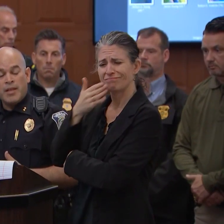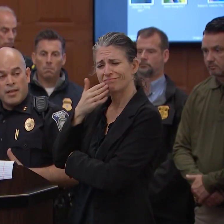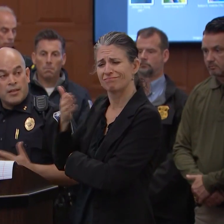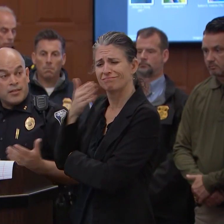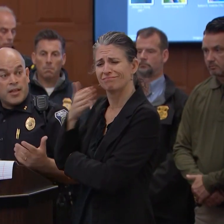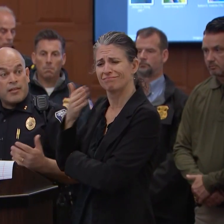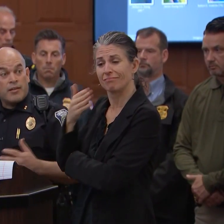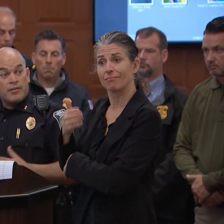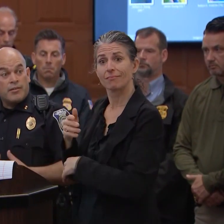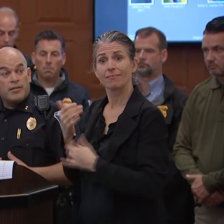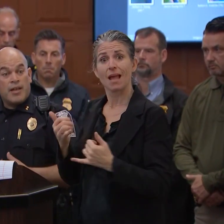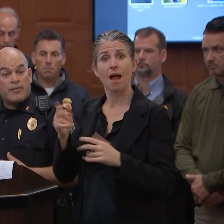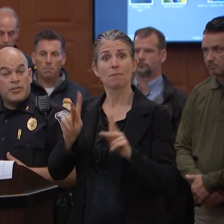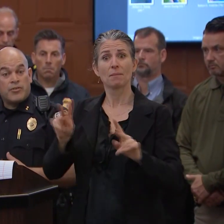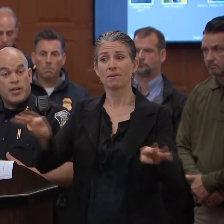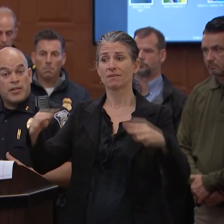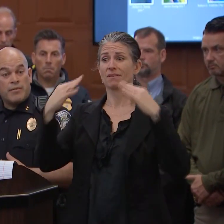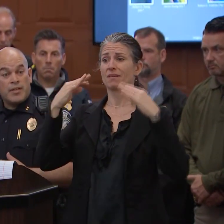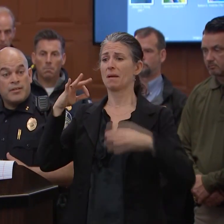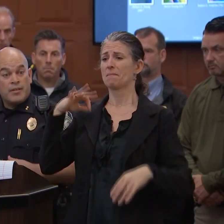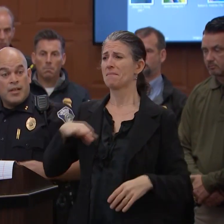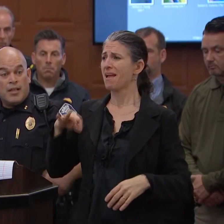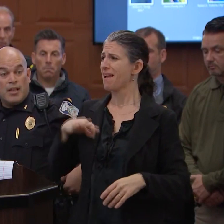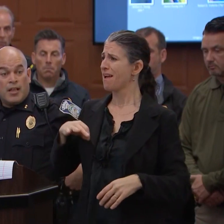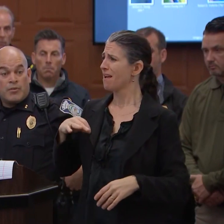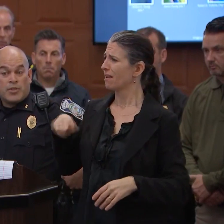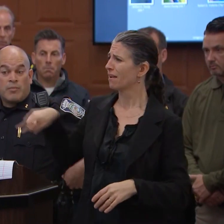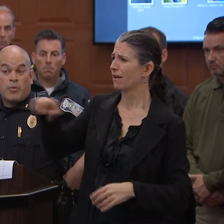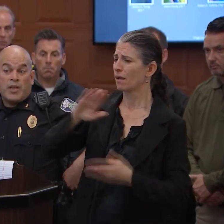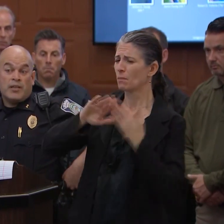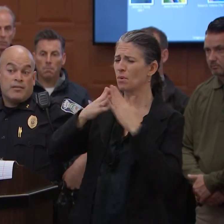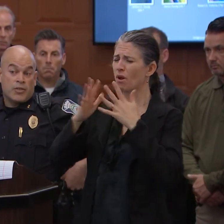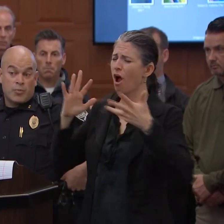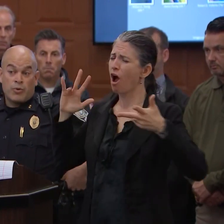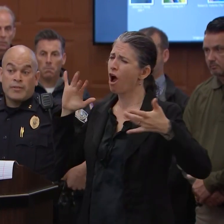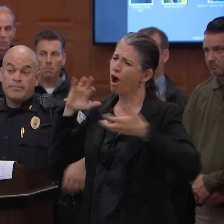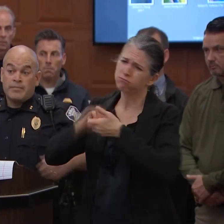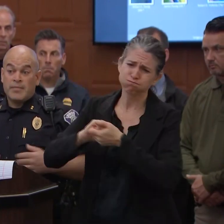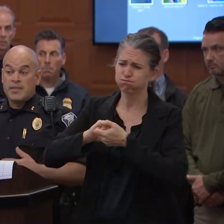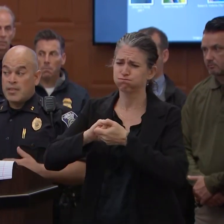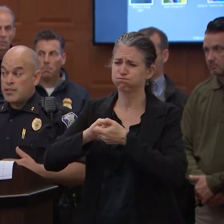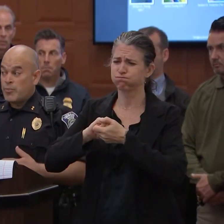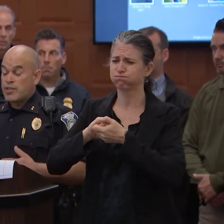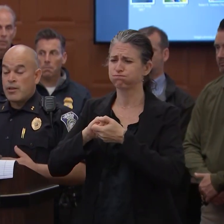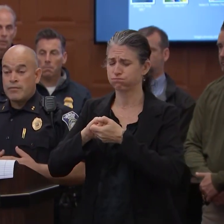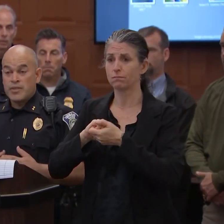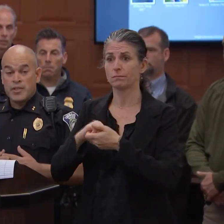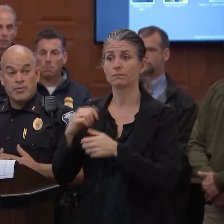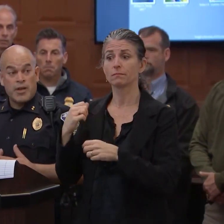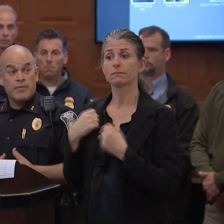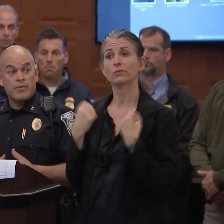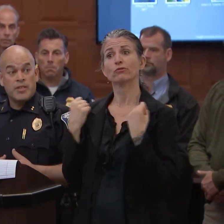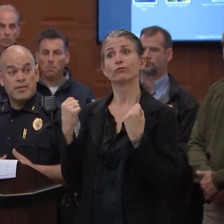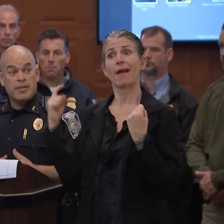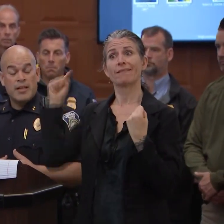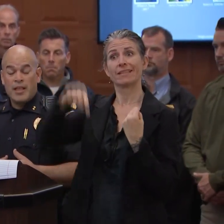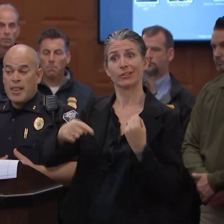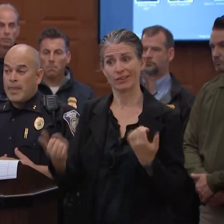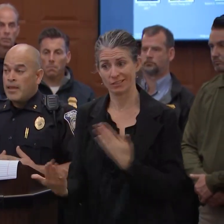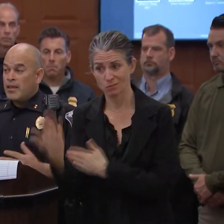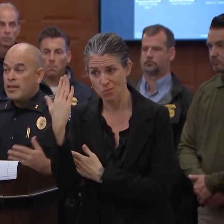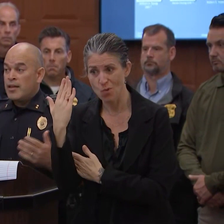came together after this tragic event. I was on my way in this morning to this press conference, and I'm driving through